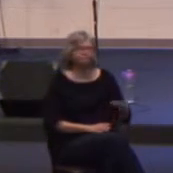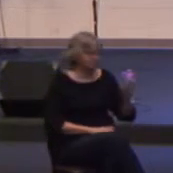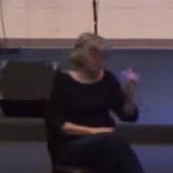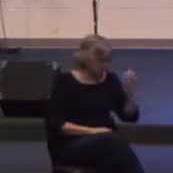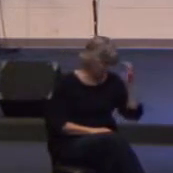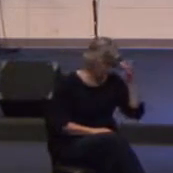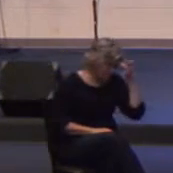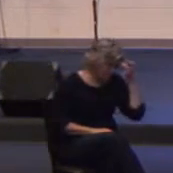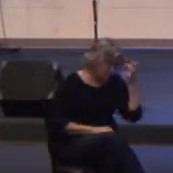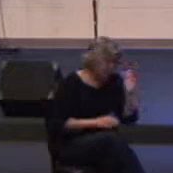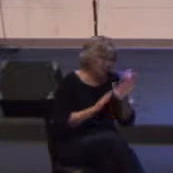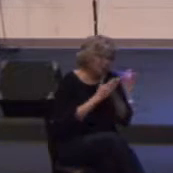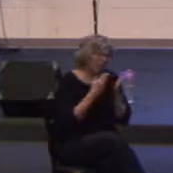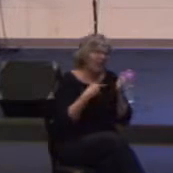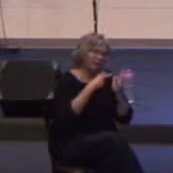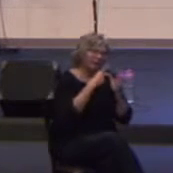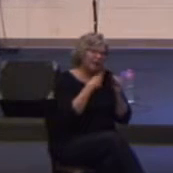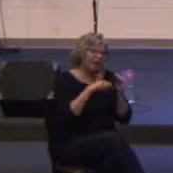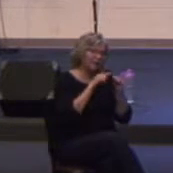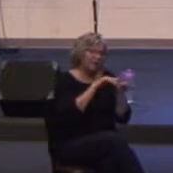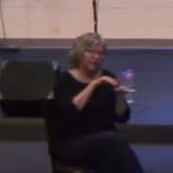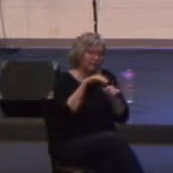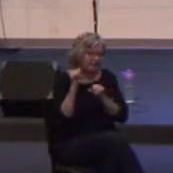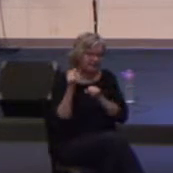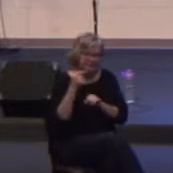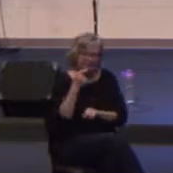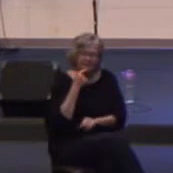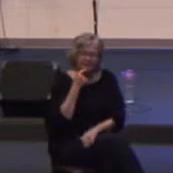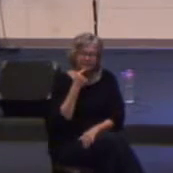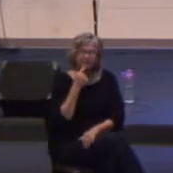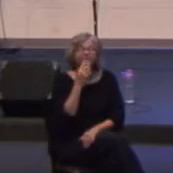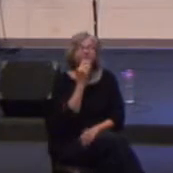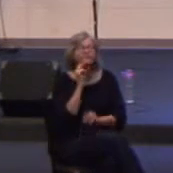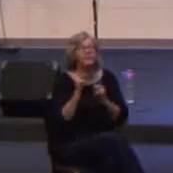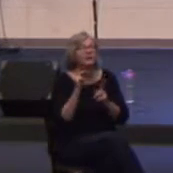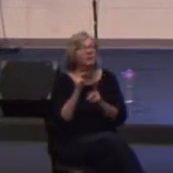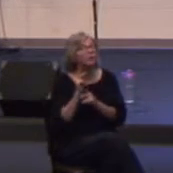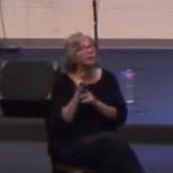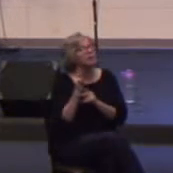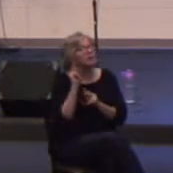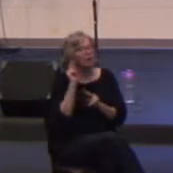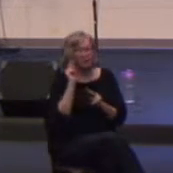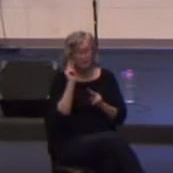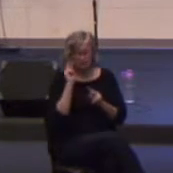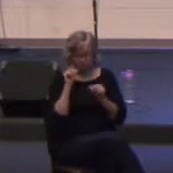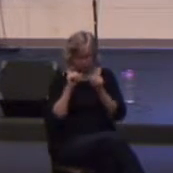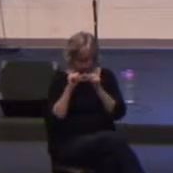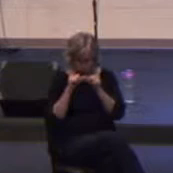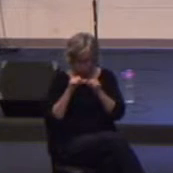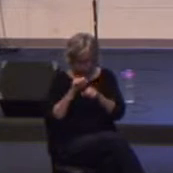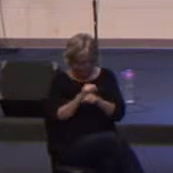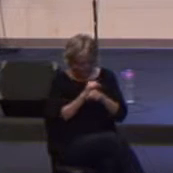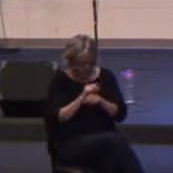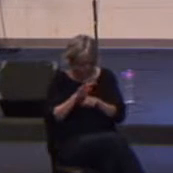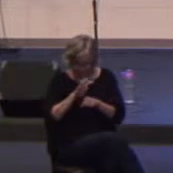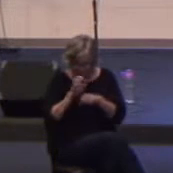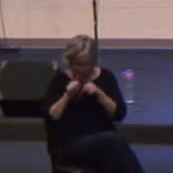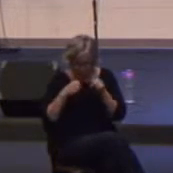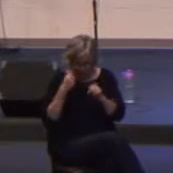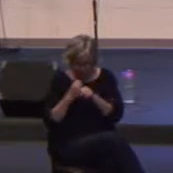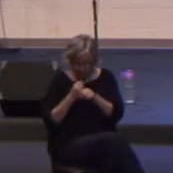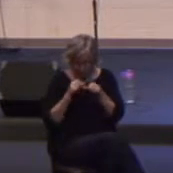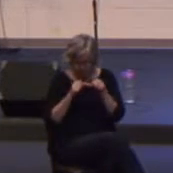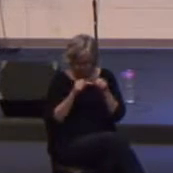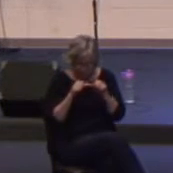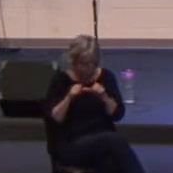about Exodus said. The Israelites were looking for 400 years in all the wrong places and worshiping all these false gods. And the